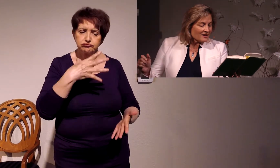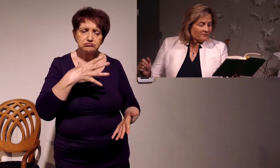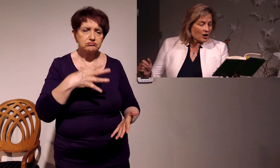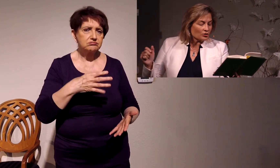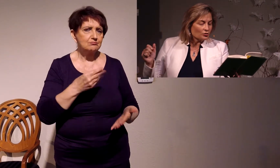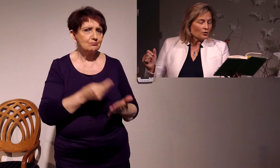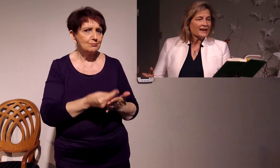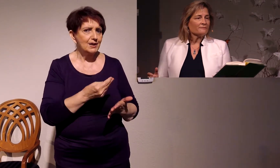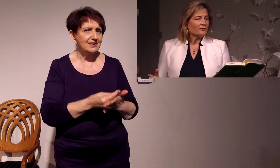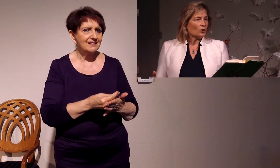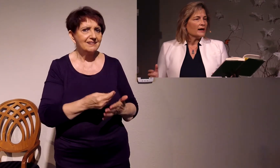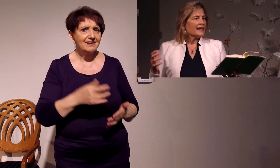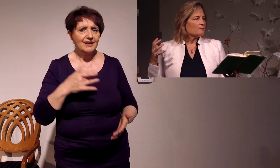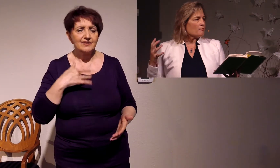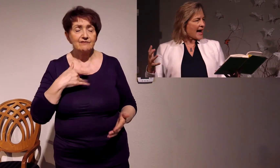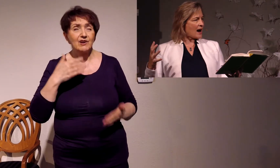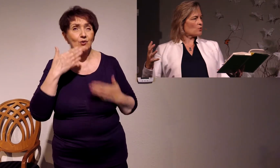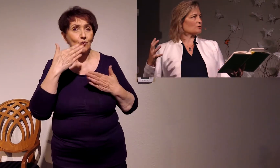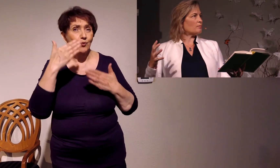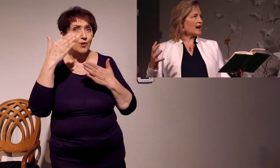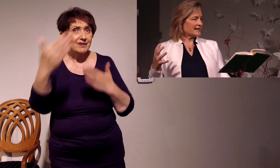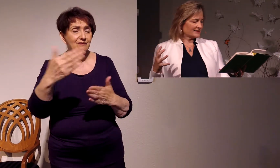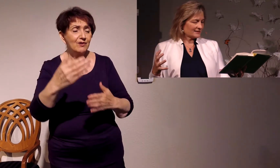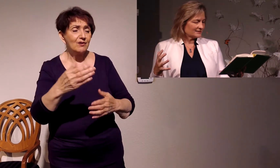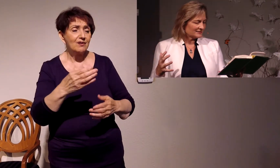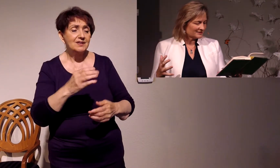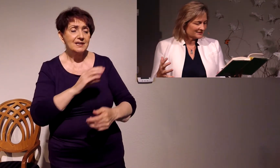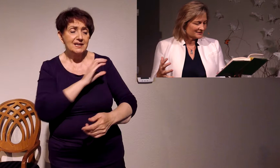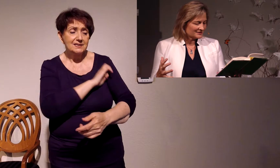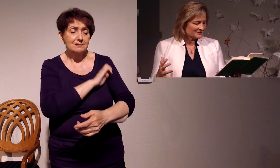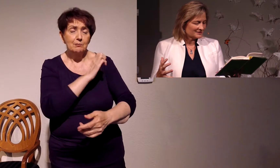and they felt grateful and empowered by it,